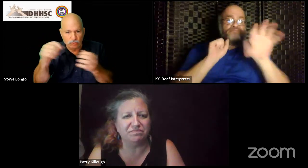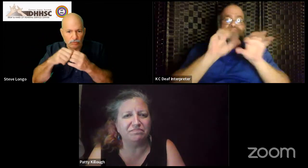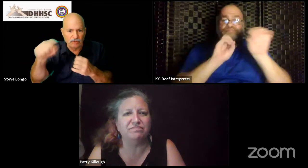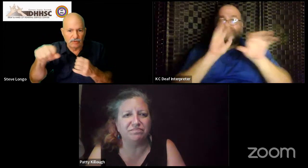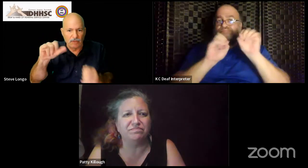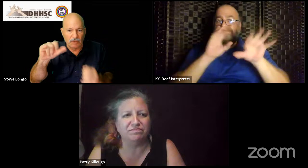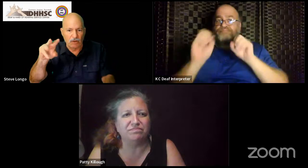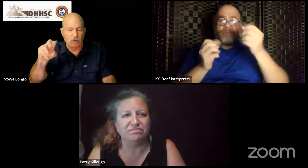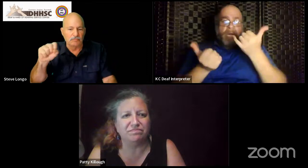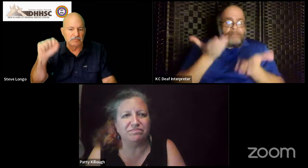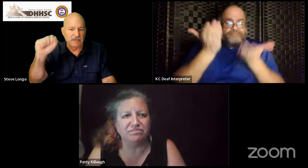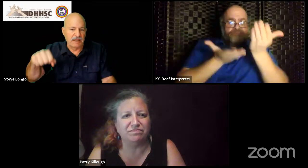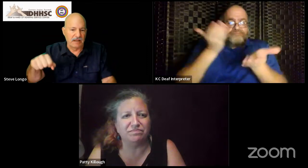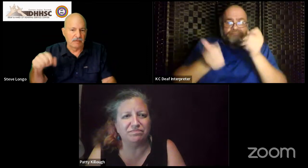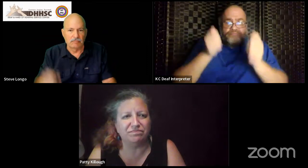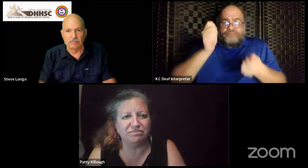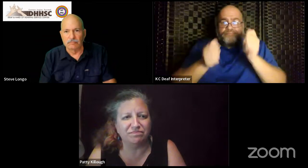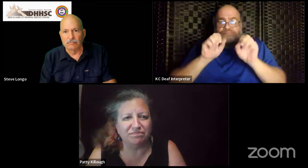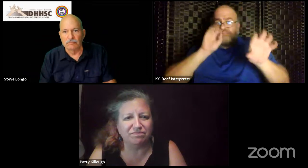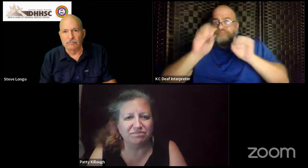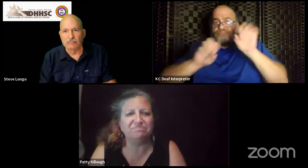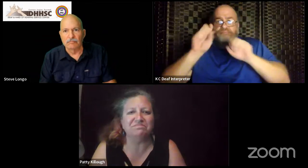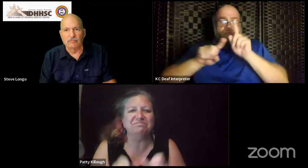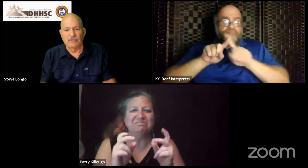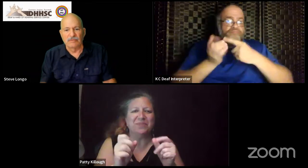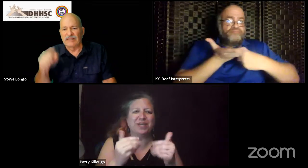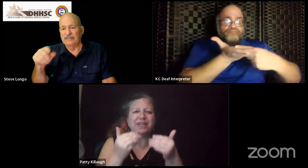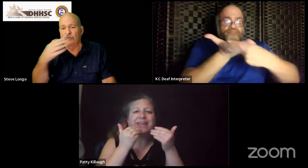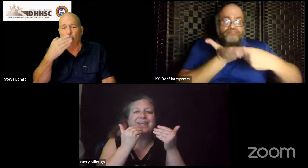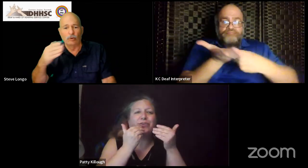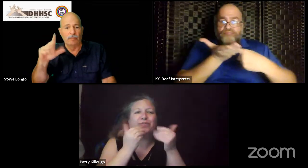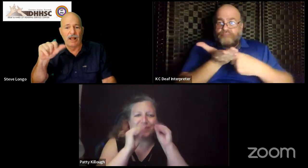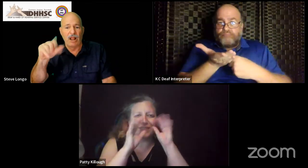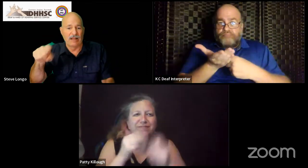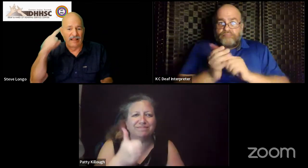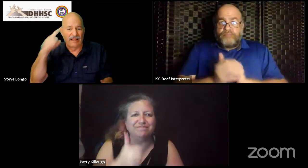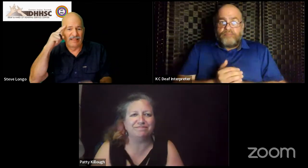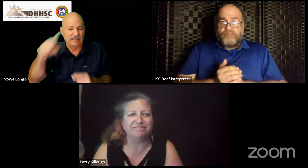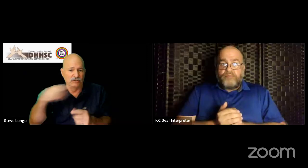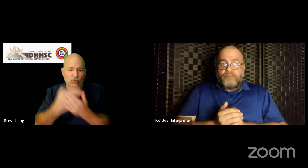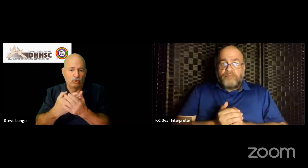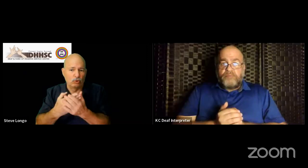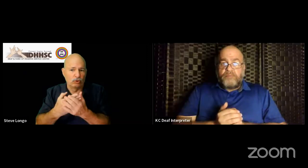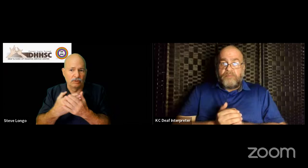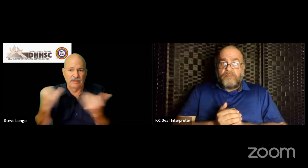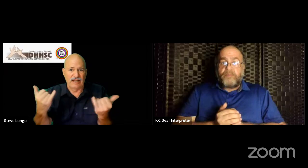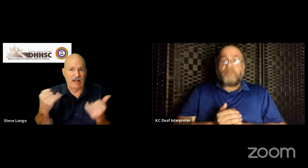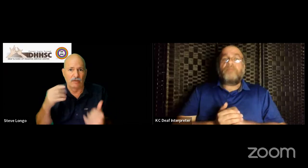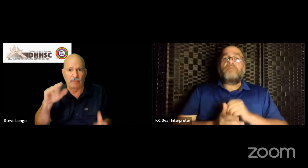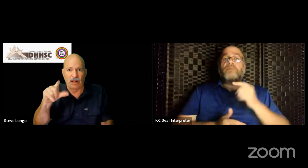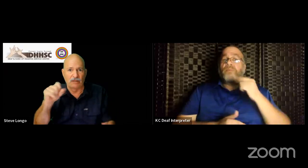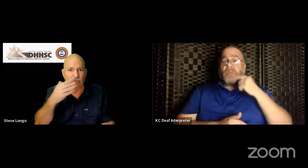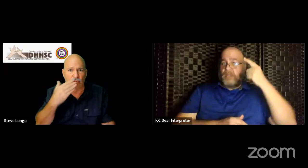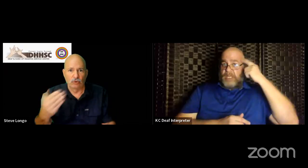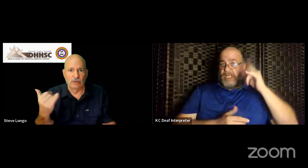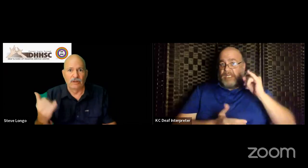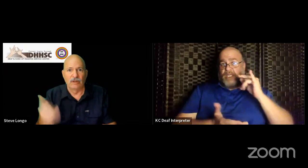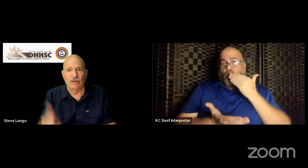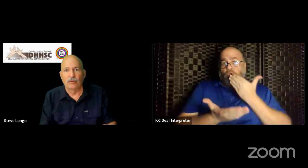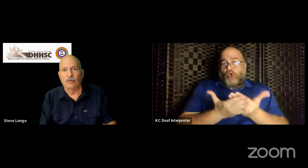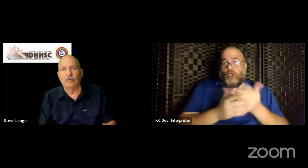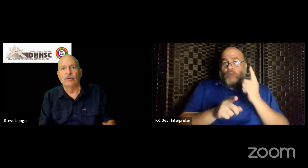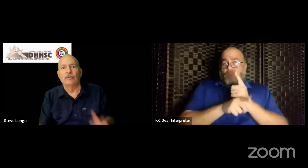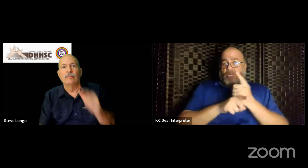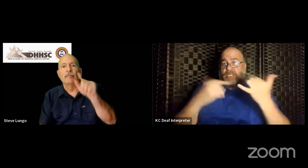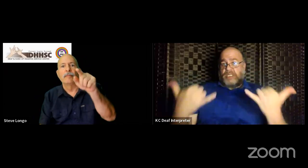we can call an ad hoc meeting to discuss any changes that need to be made to have further discussion about